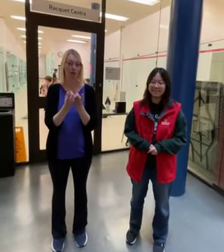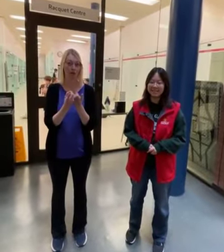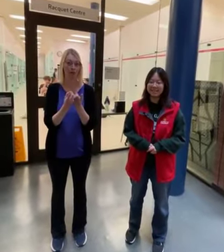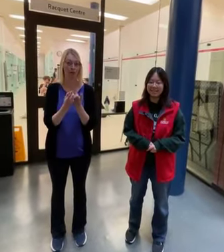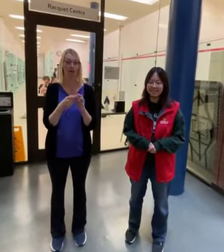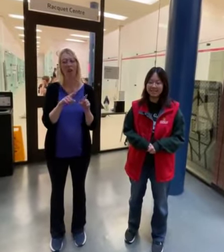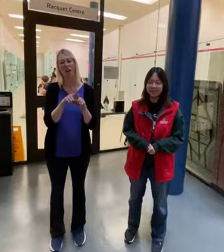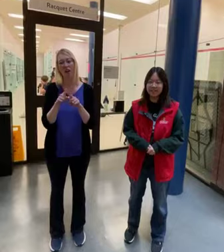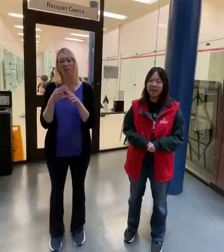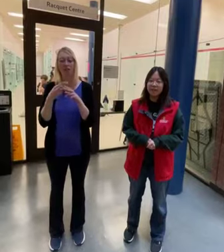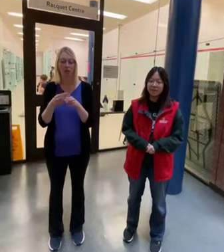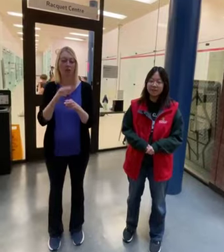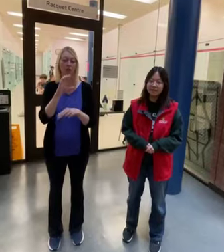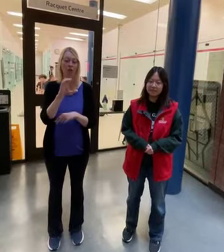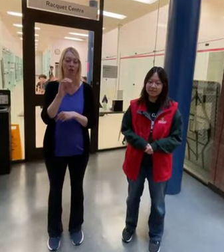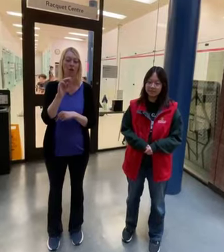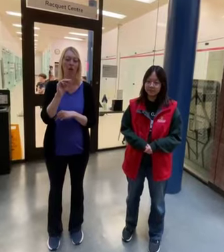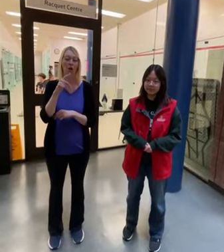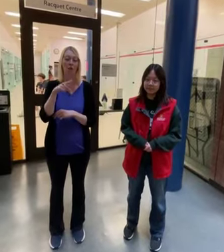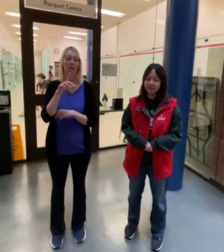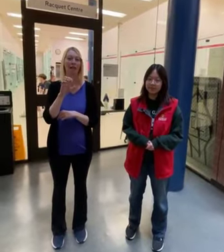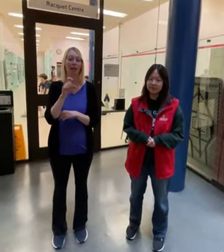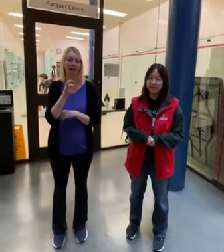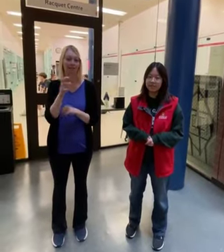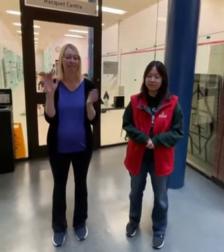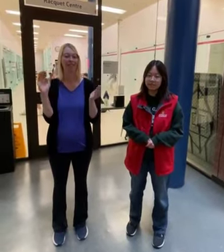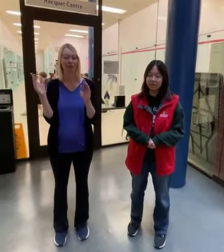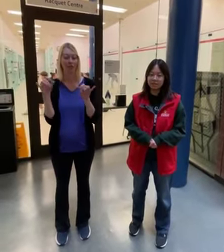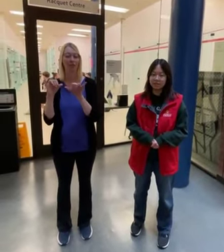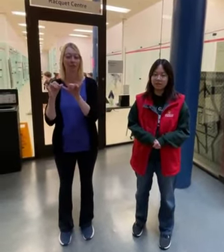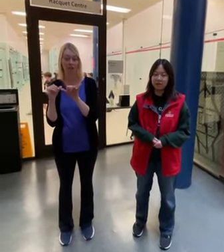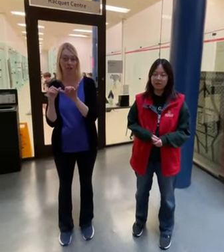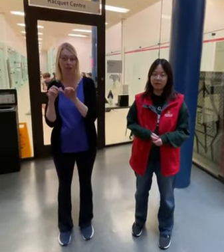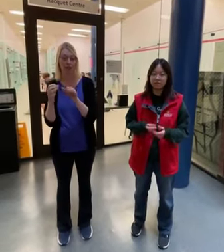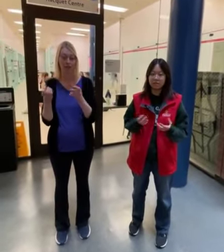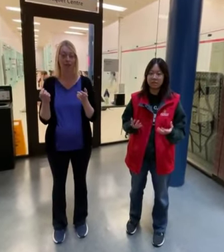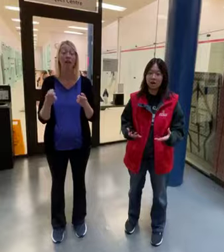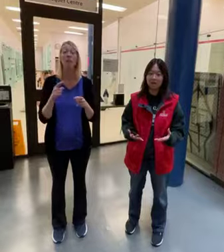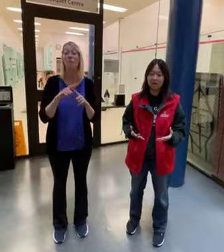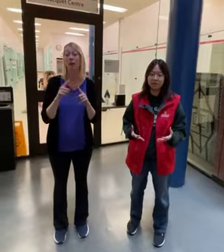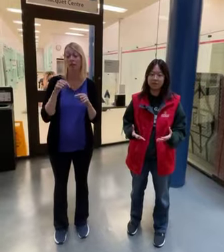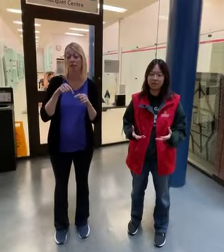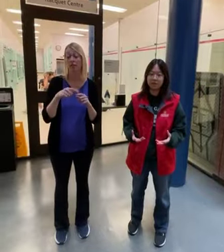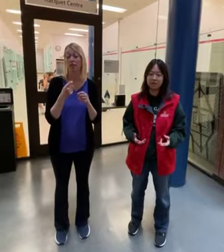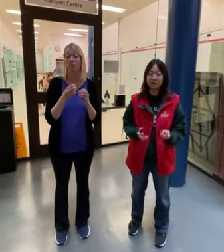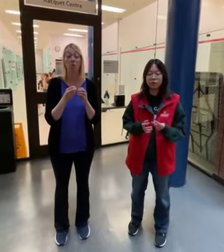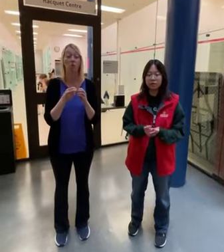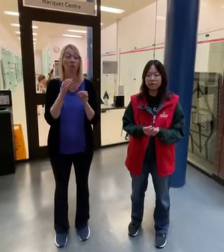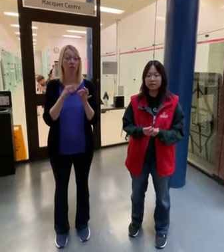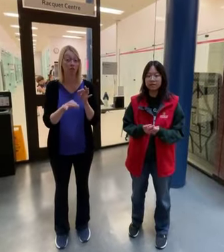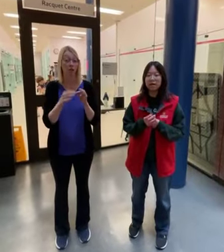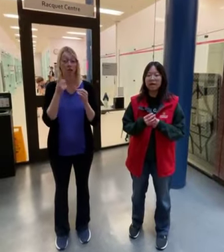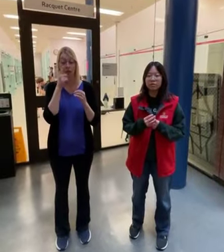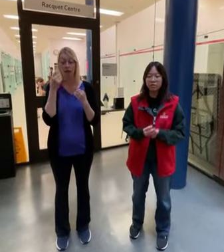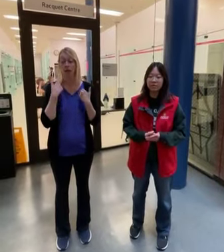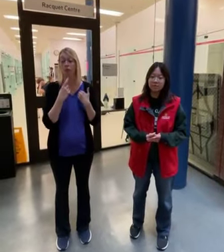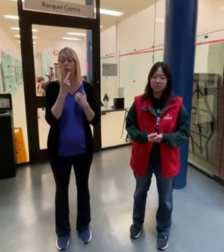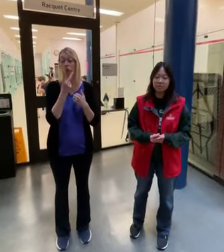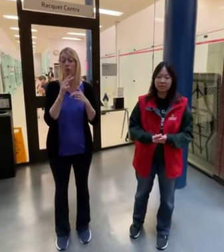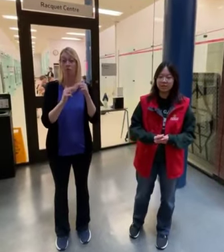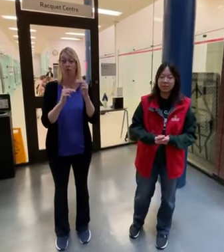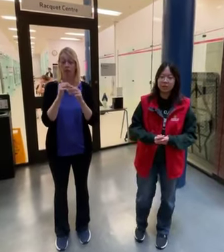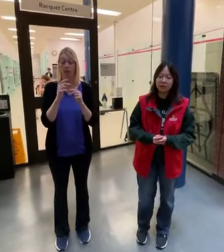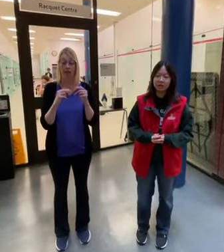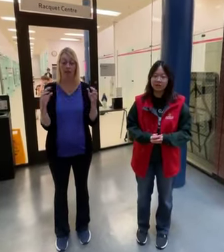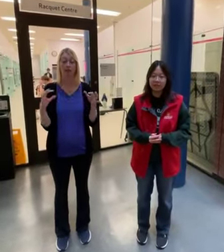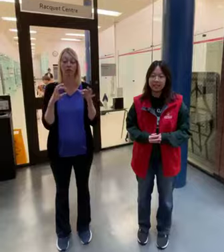complex, kind of similar to engineering, but it's a little simpler in this case because kinesiology essentially is a complex that's just made up of 2 buildings. So to be a